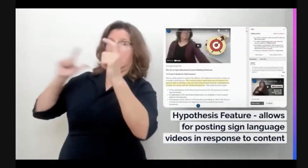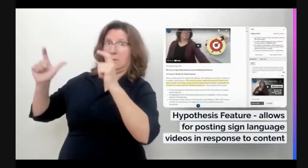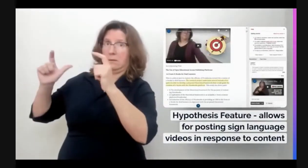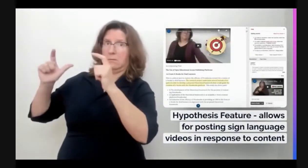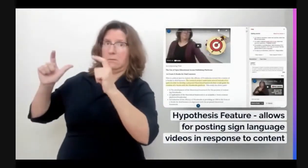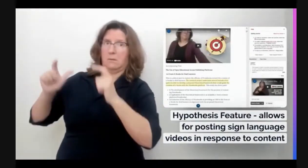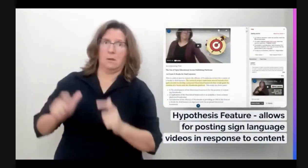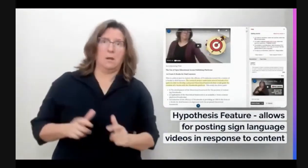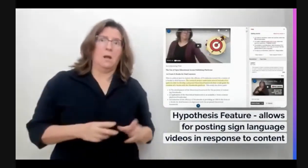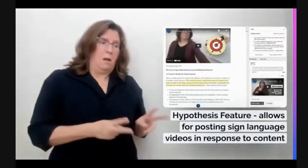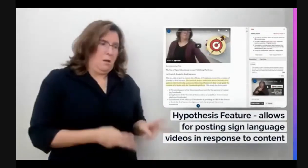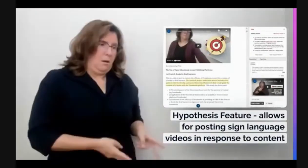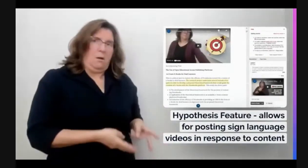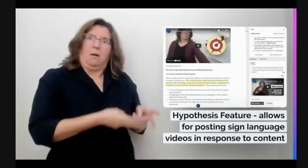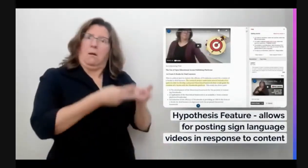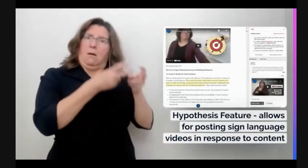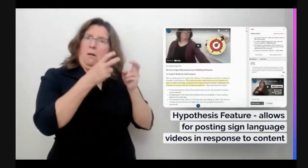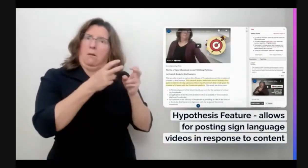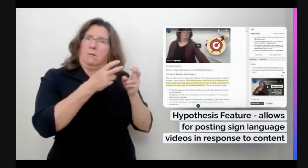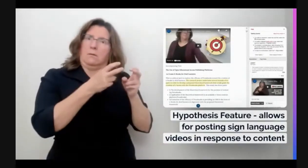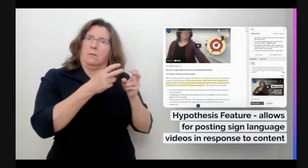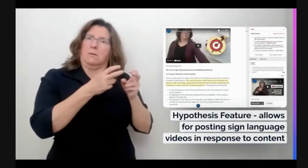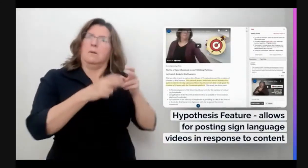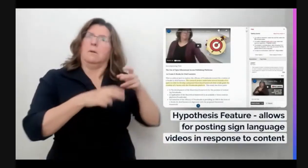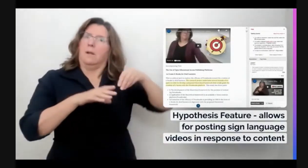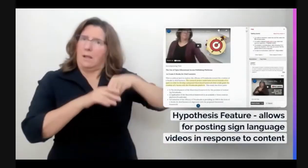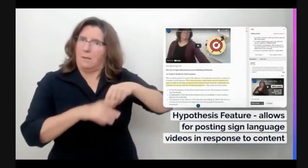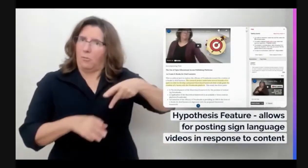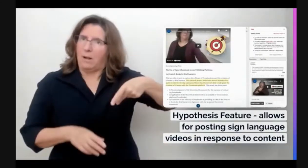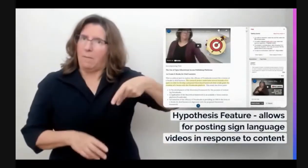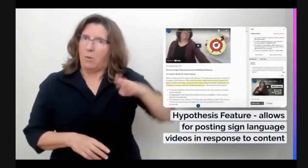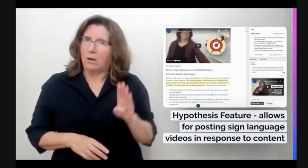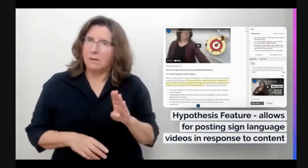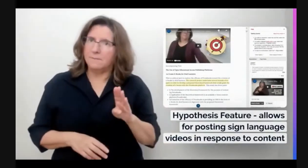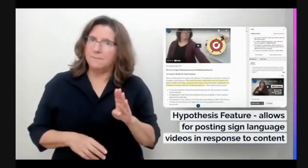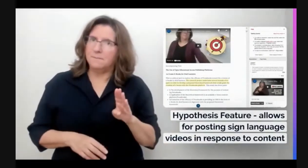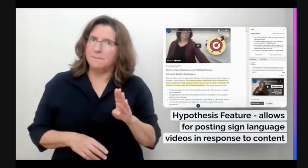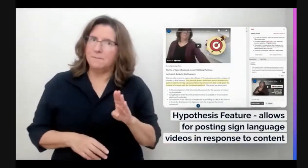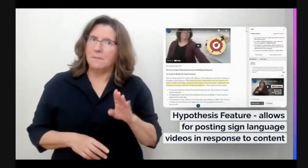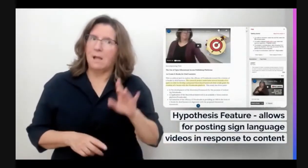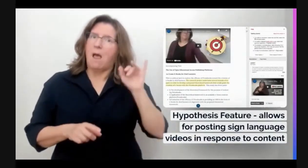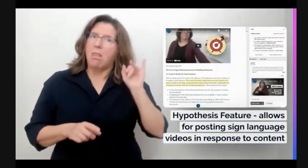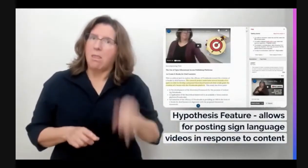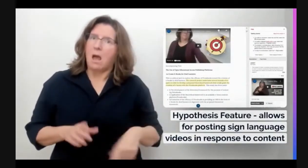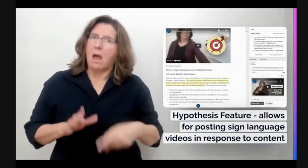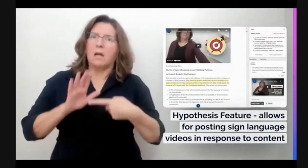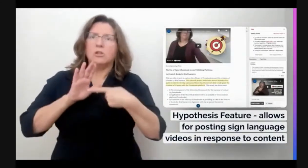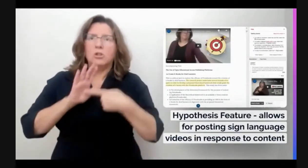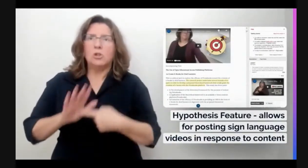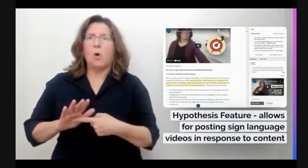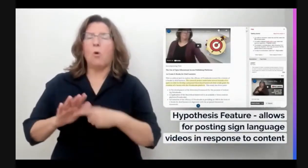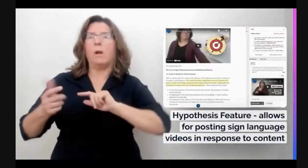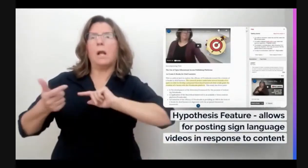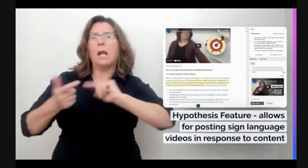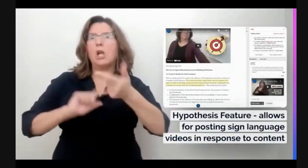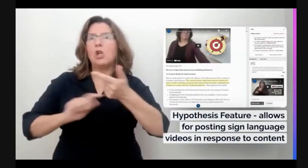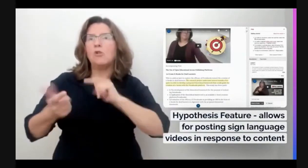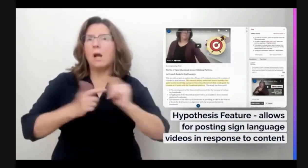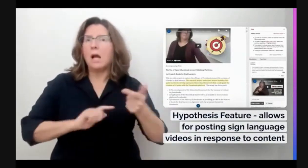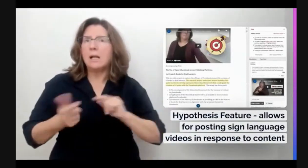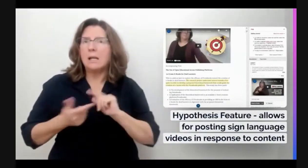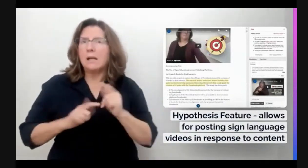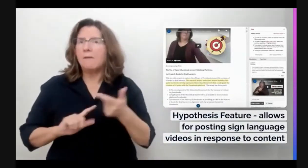to content, whether the content was provided in print or sign language. That allows